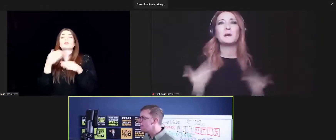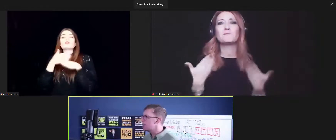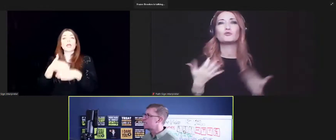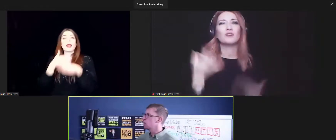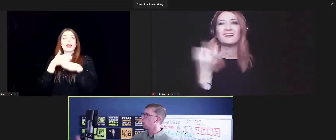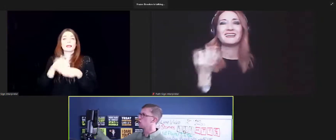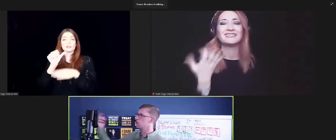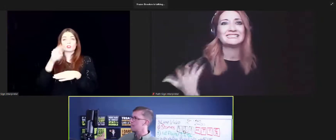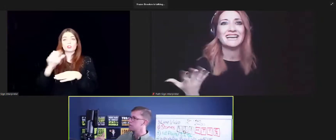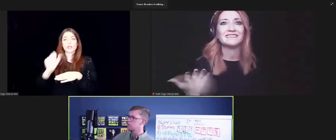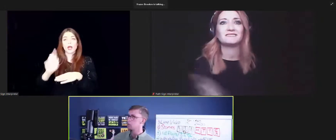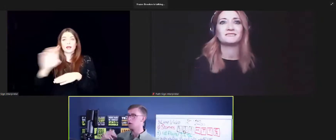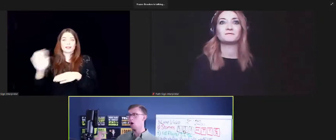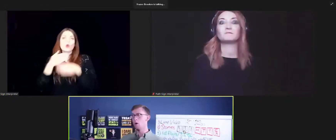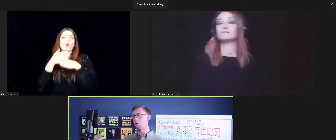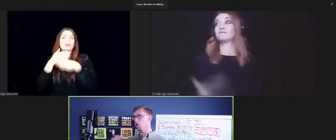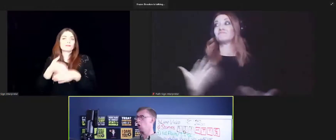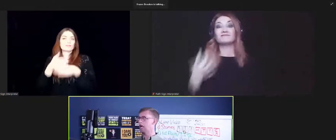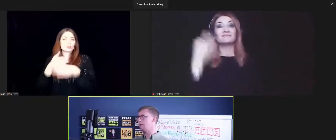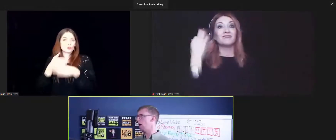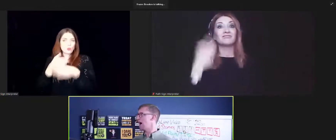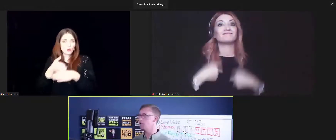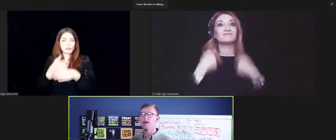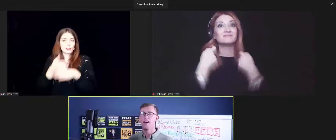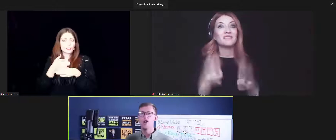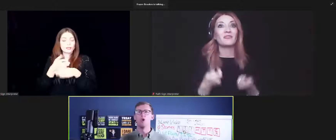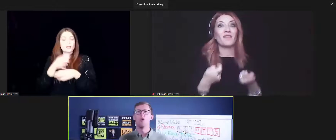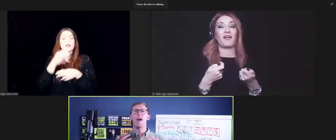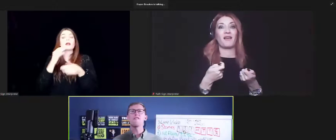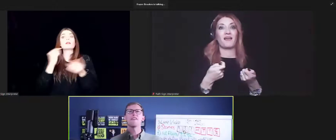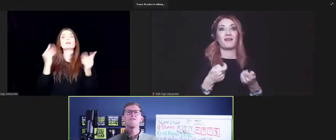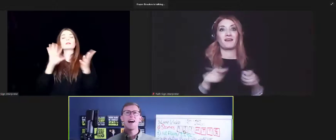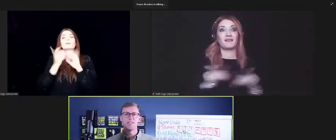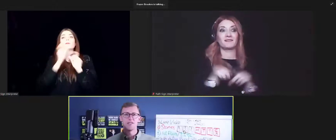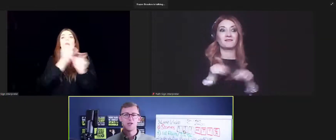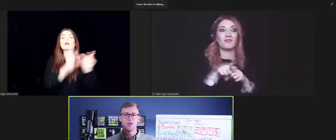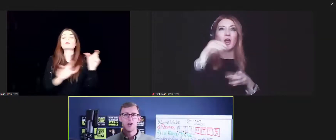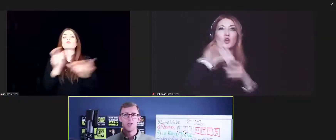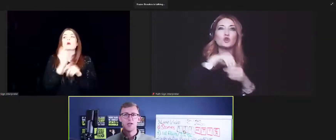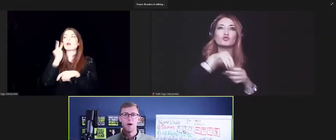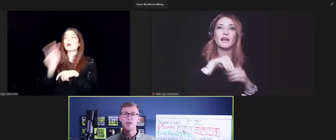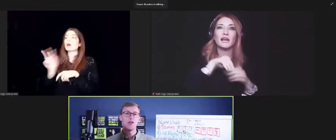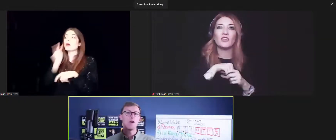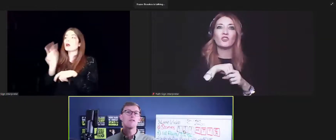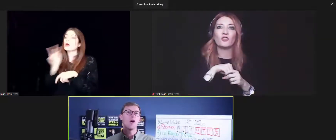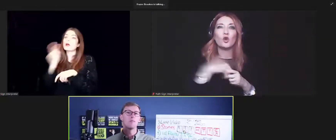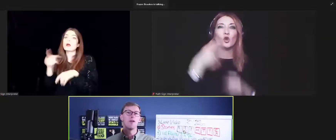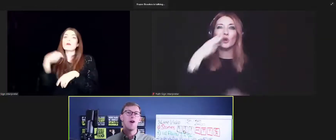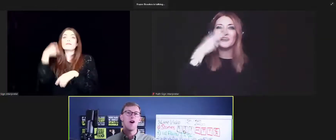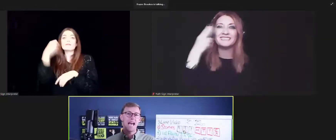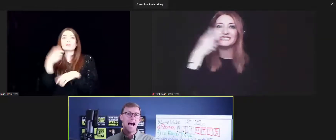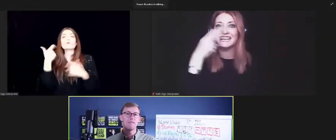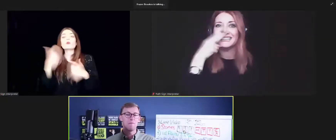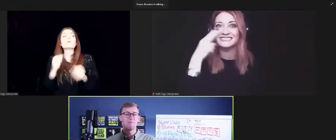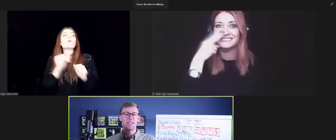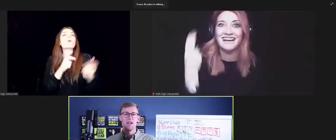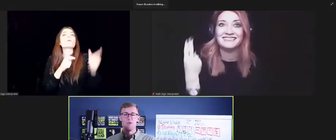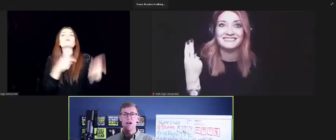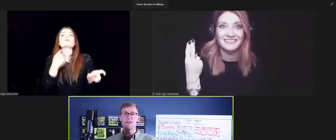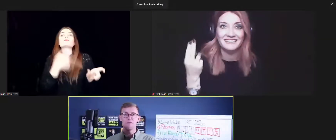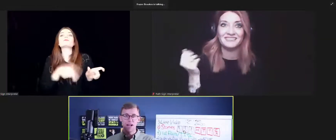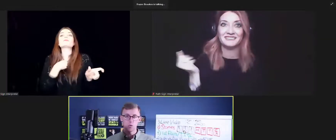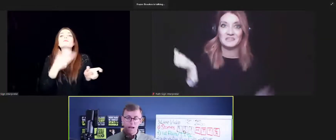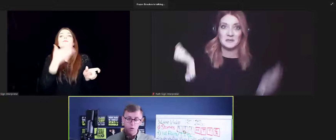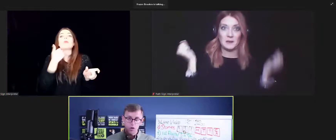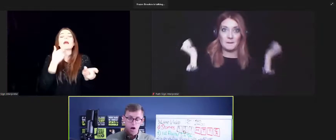Mary, you need to watch this because we know we were talking about hydration. Your raving fans, whether you know you've got them or not, you have them. Your